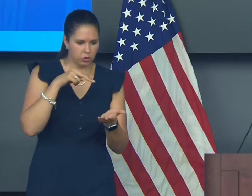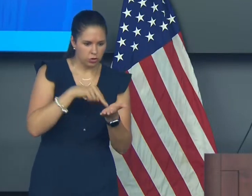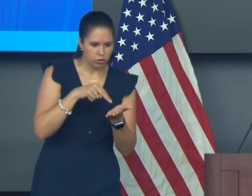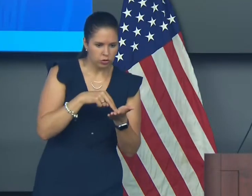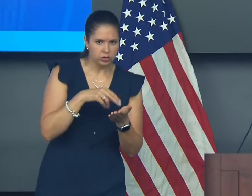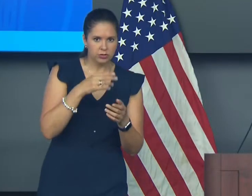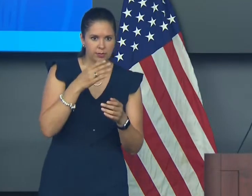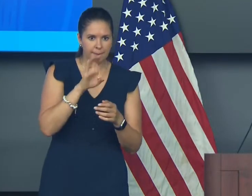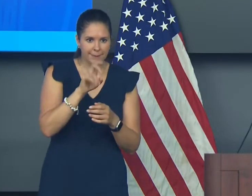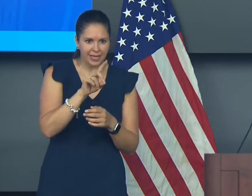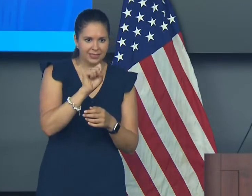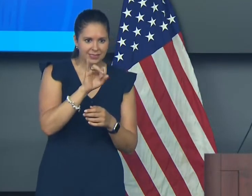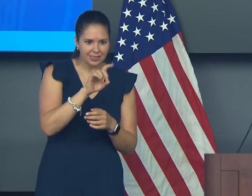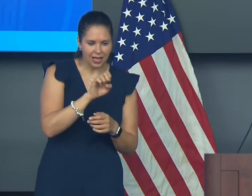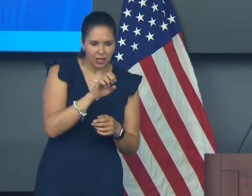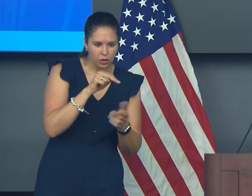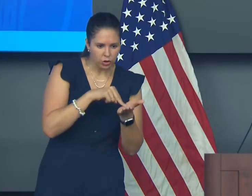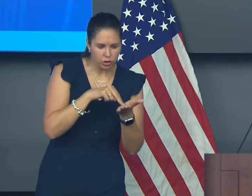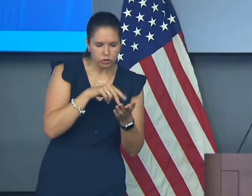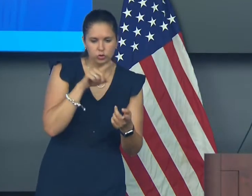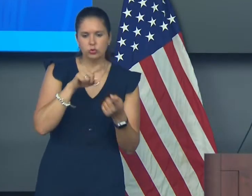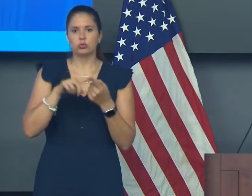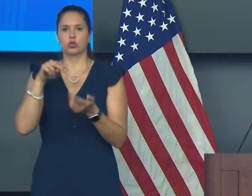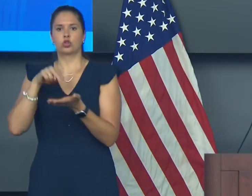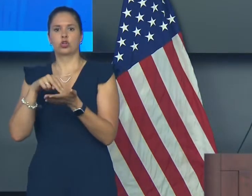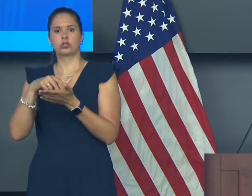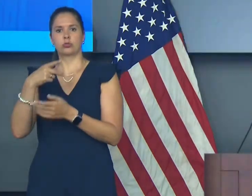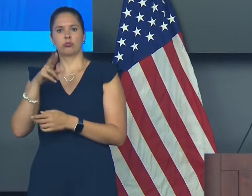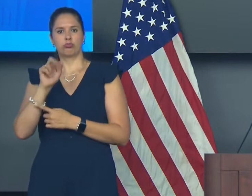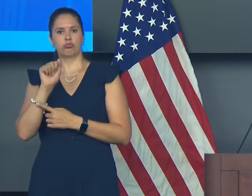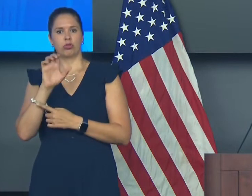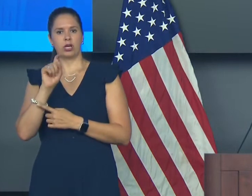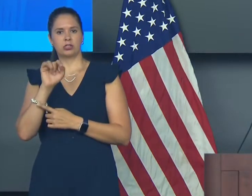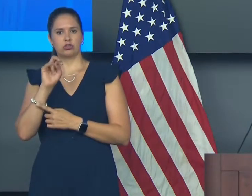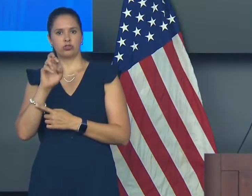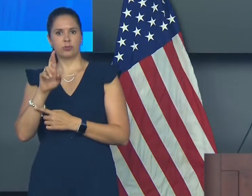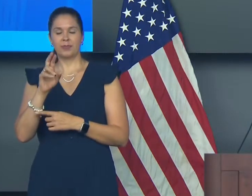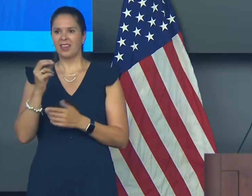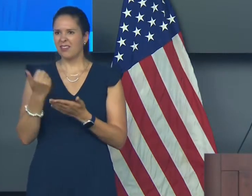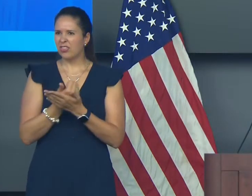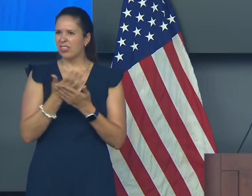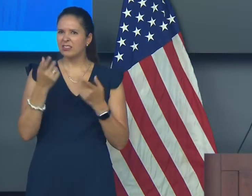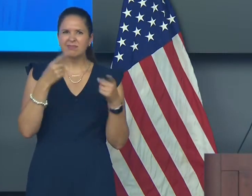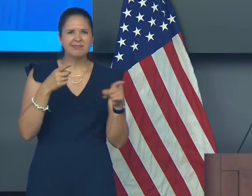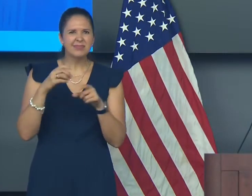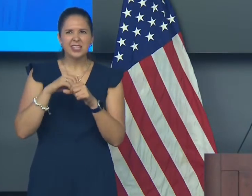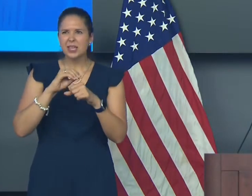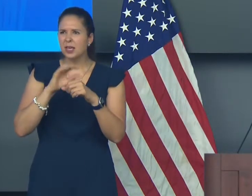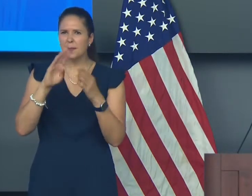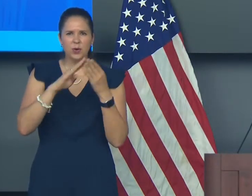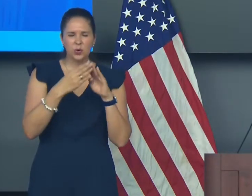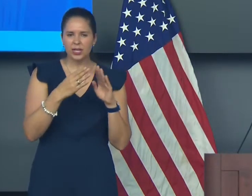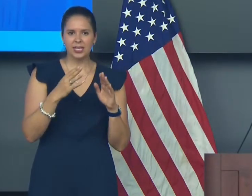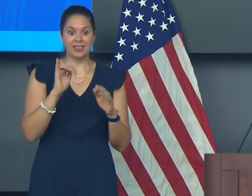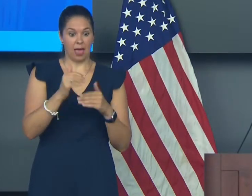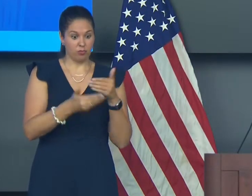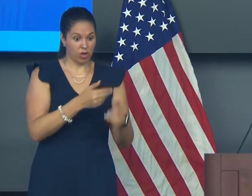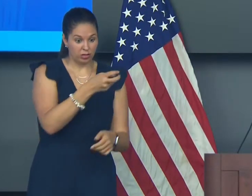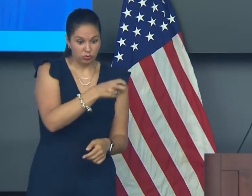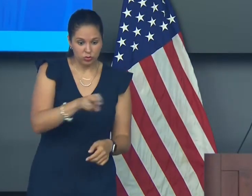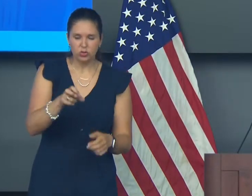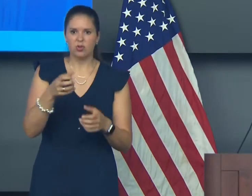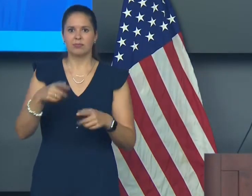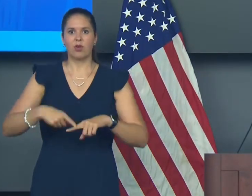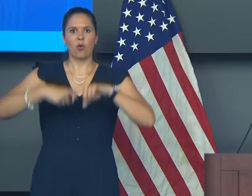nurse practitioner. And with everything that was going on and affecting our community, kind of that process was on hold.